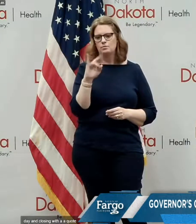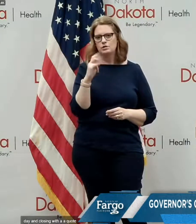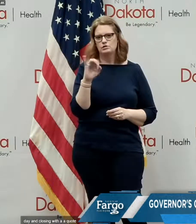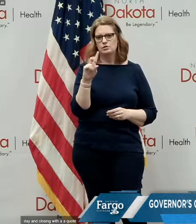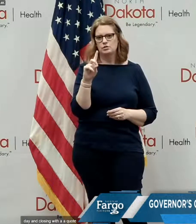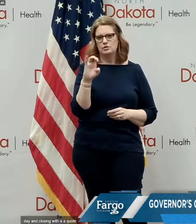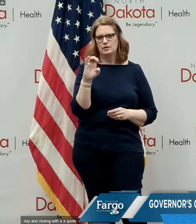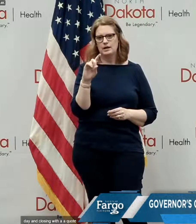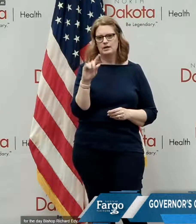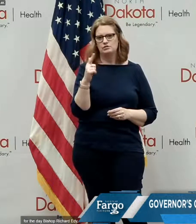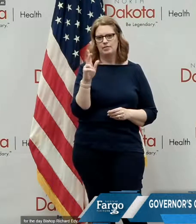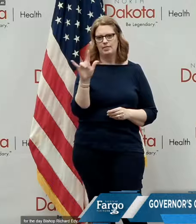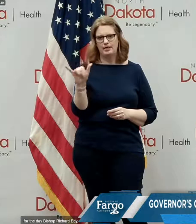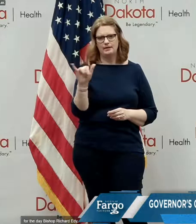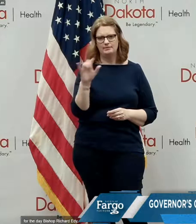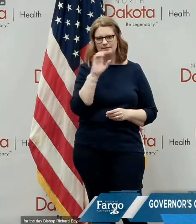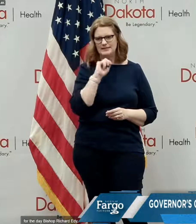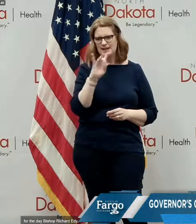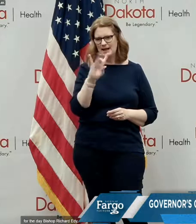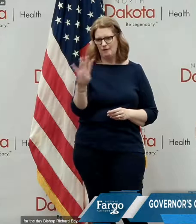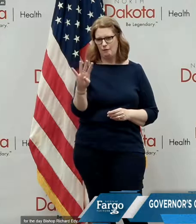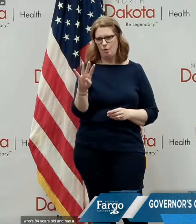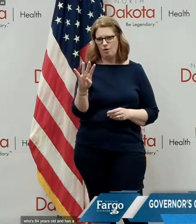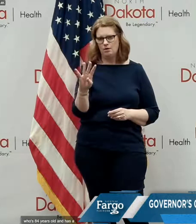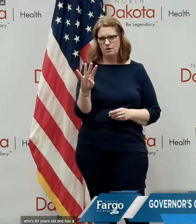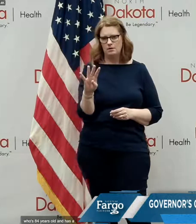84 years old and has a lot of